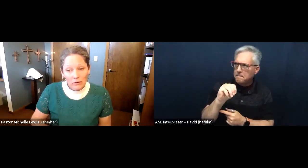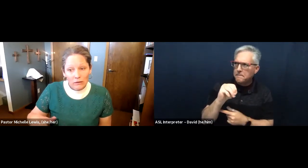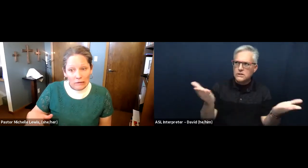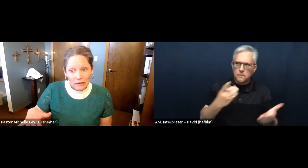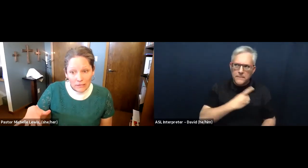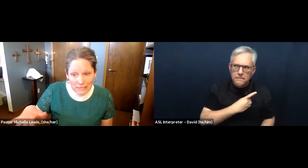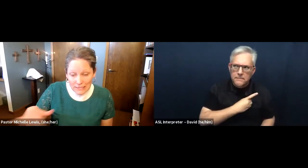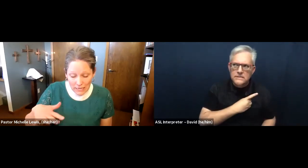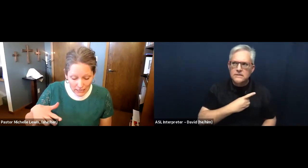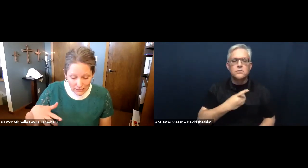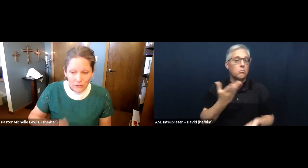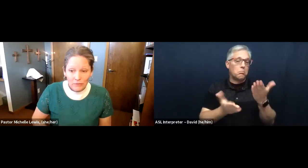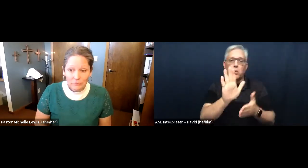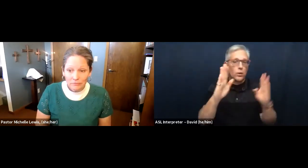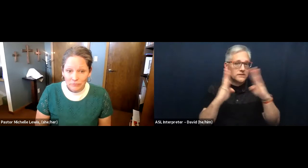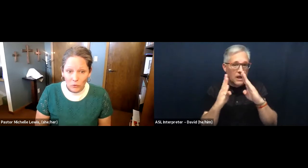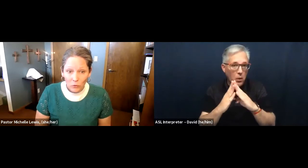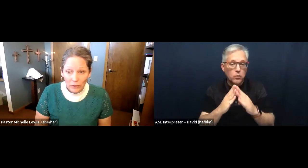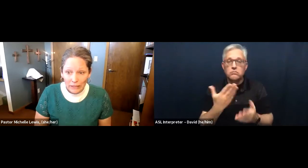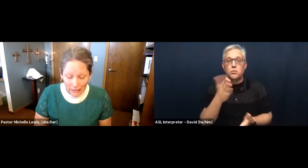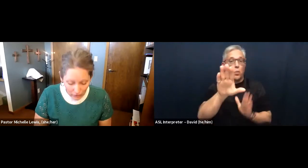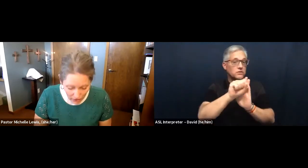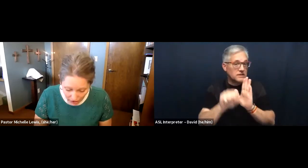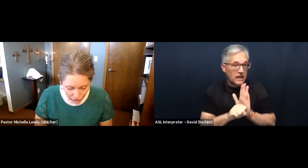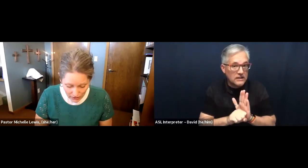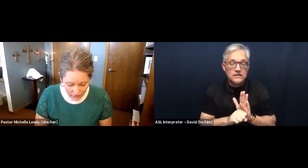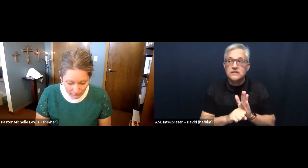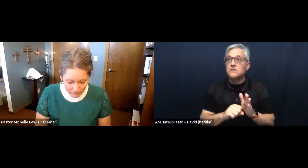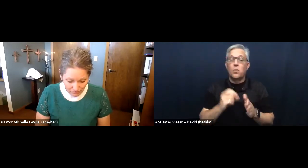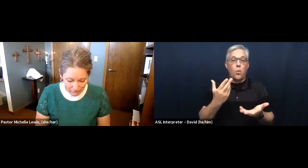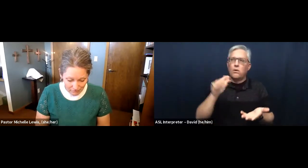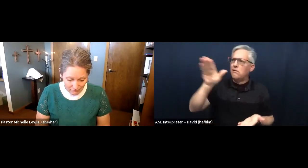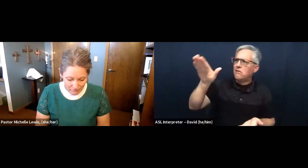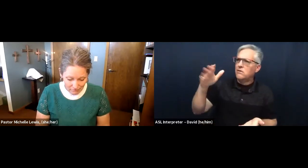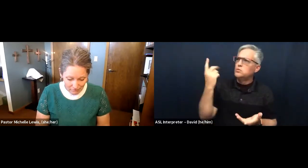in our state or in our country?